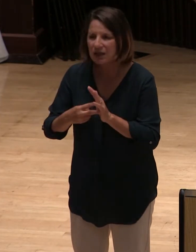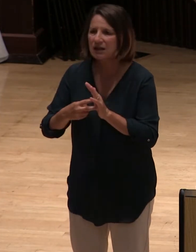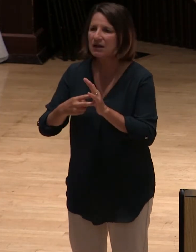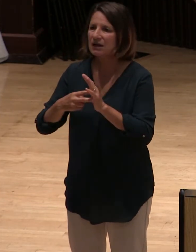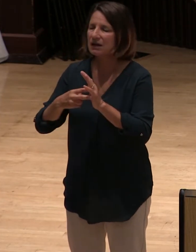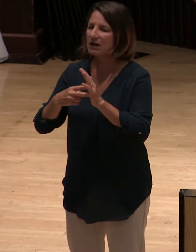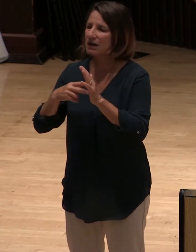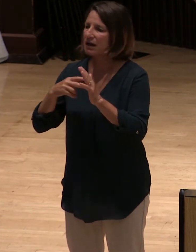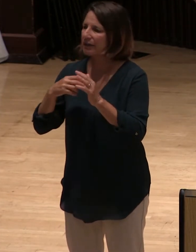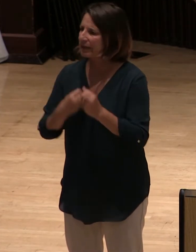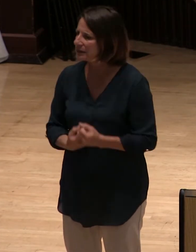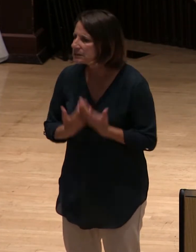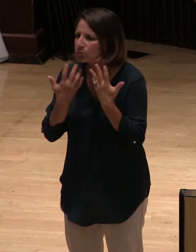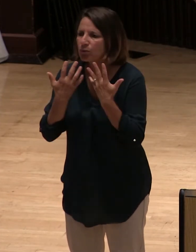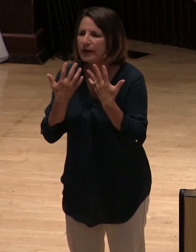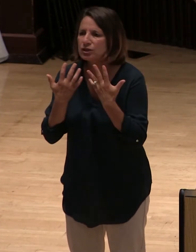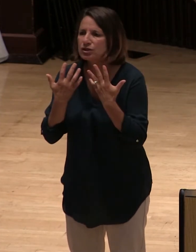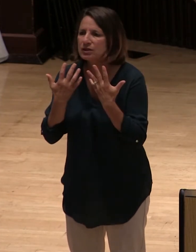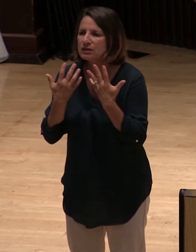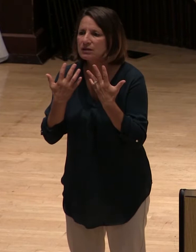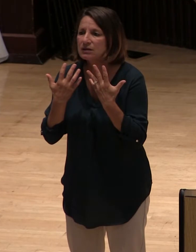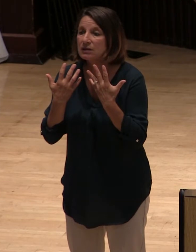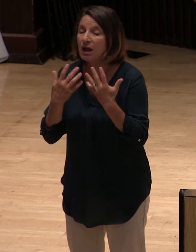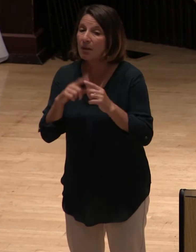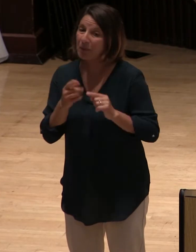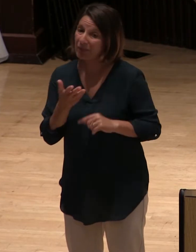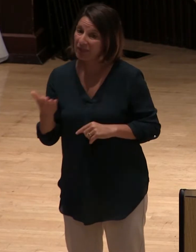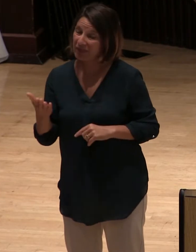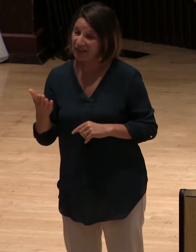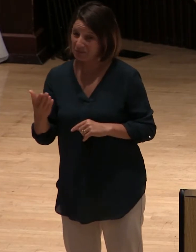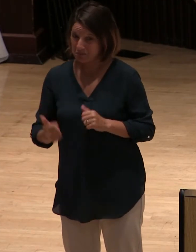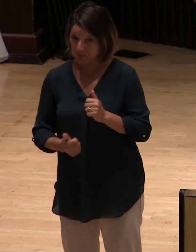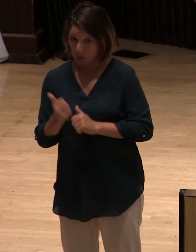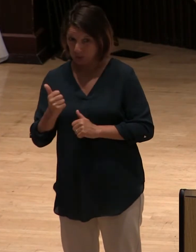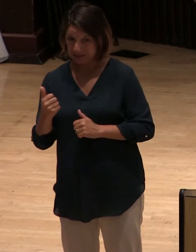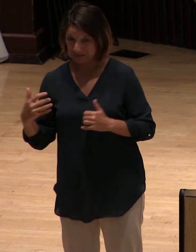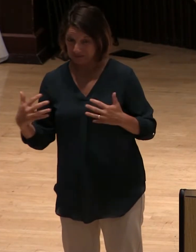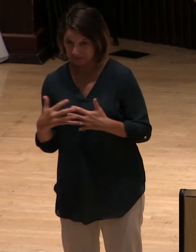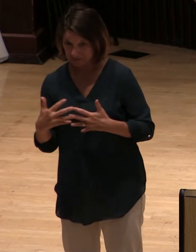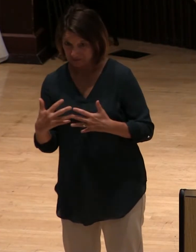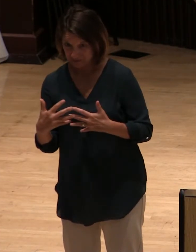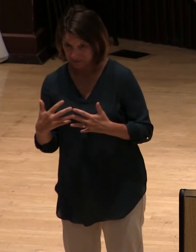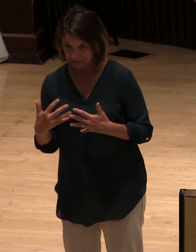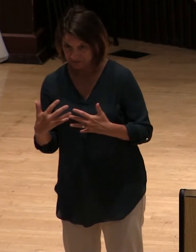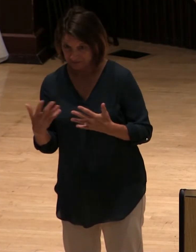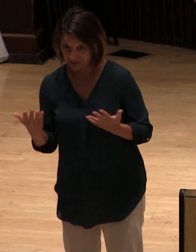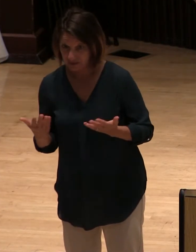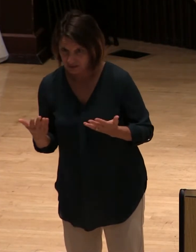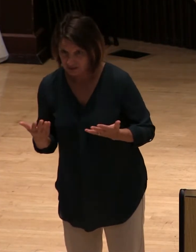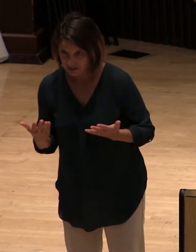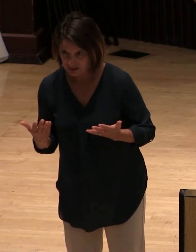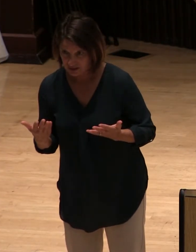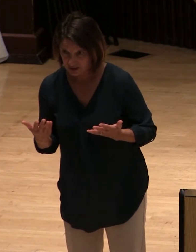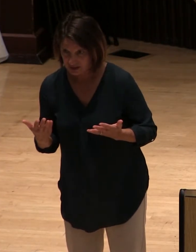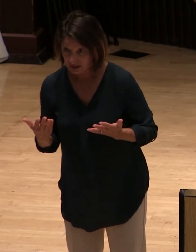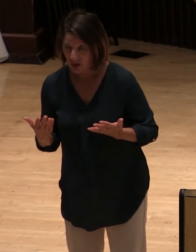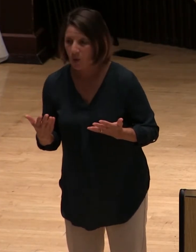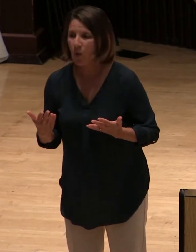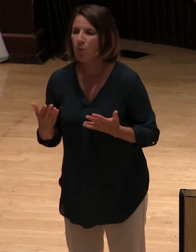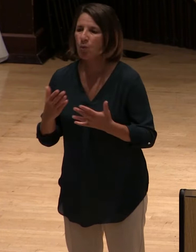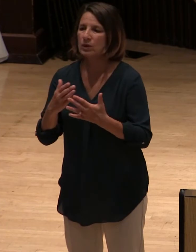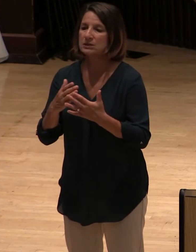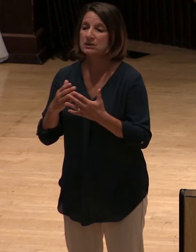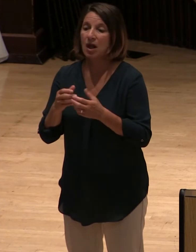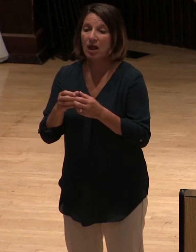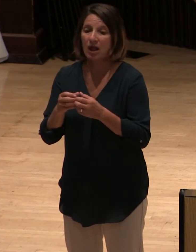inspiration. But the thing I was most afraid of was losing my relationship with all of you.